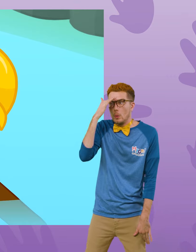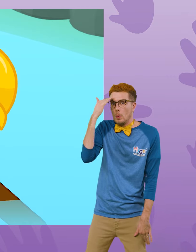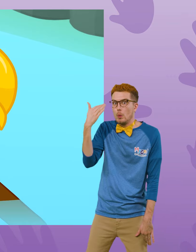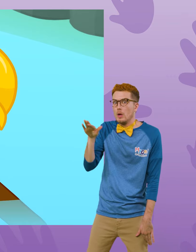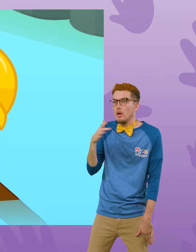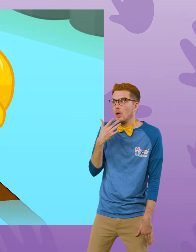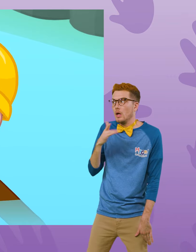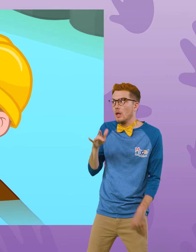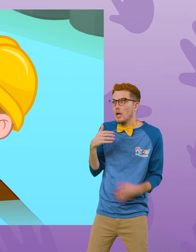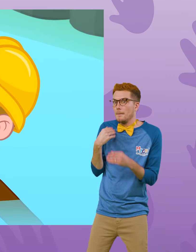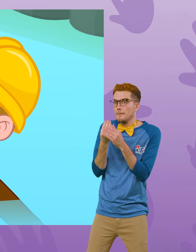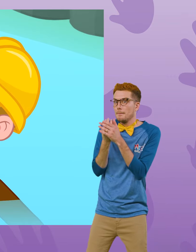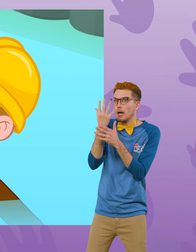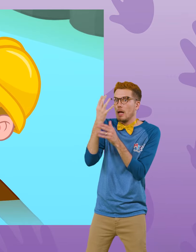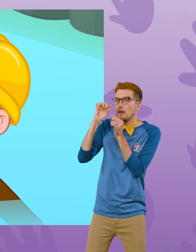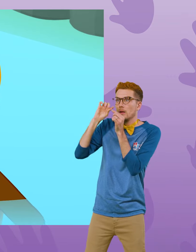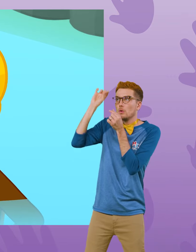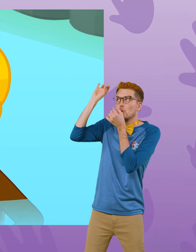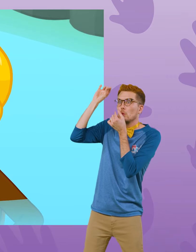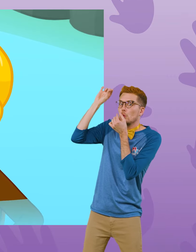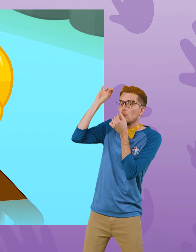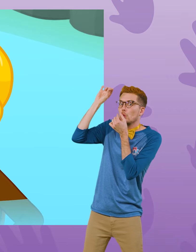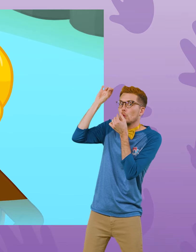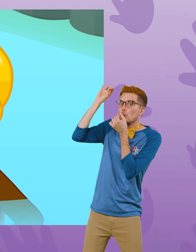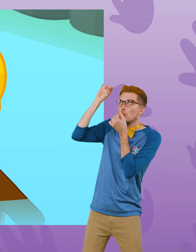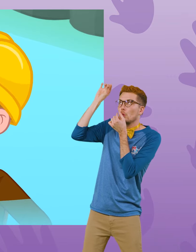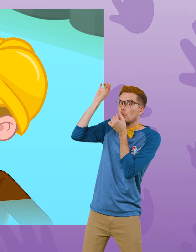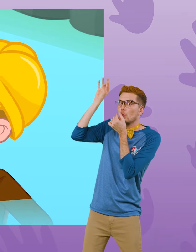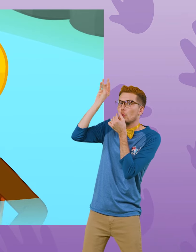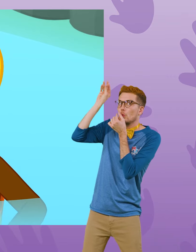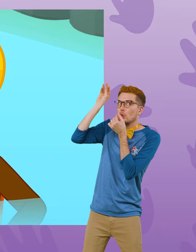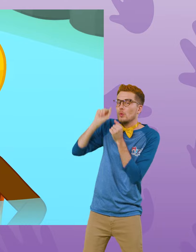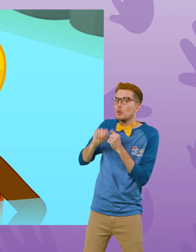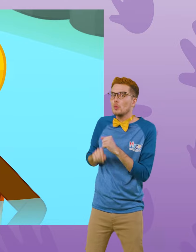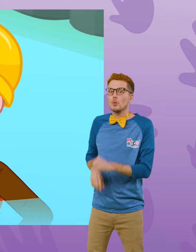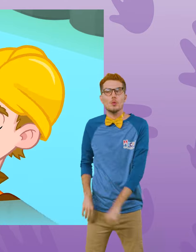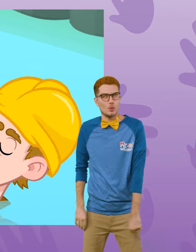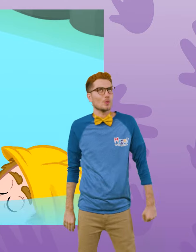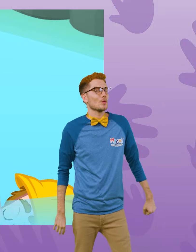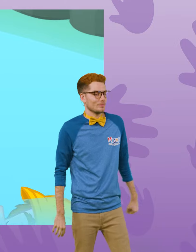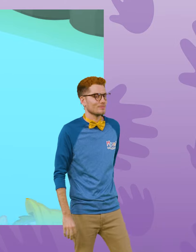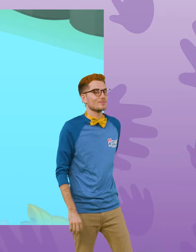Phew! My lucky reed came in handy once again.